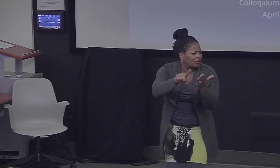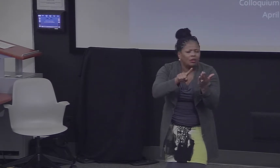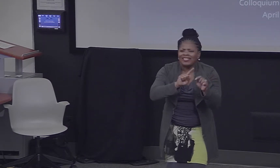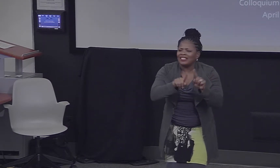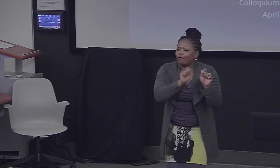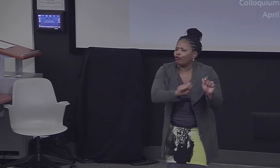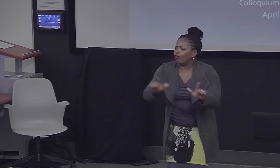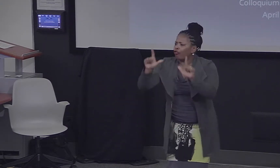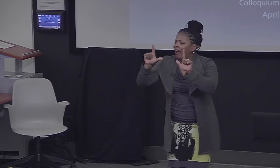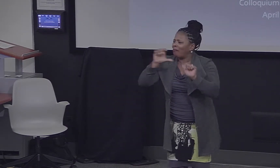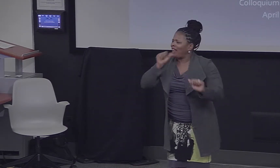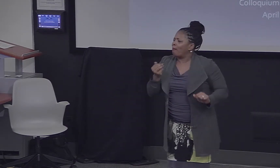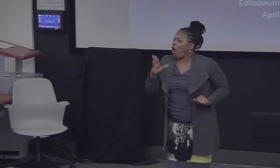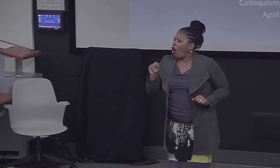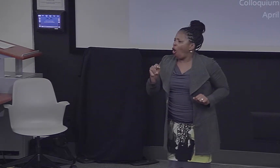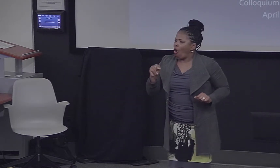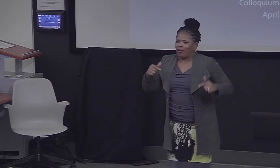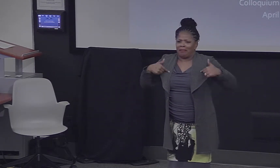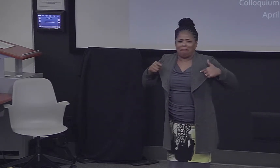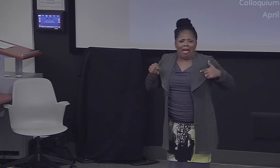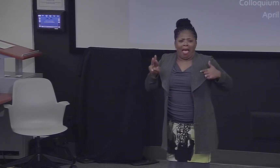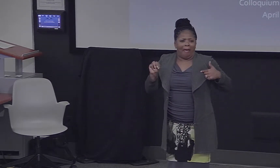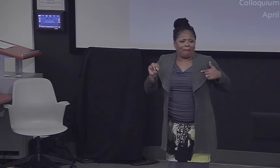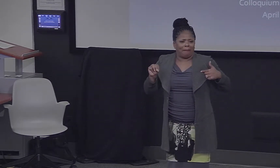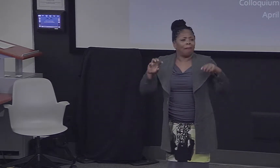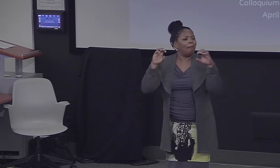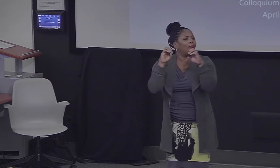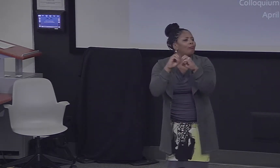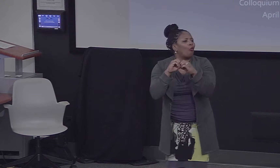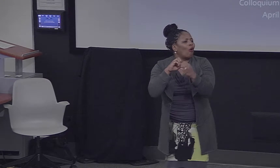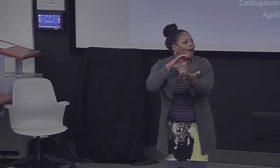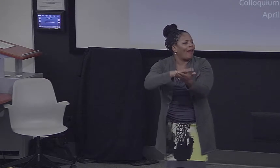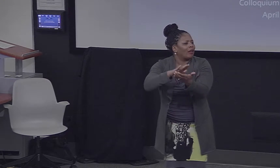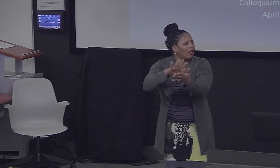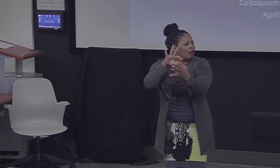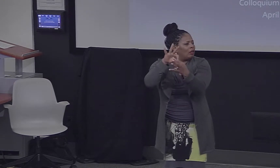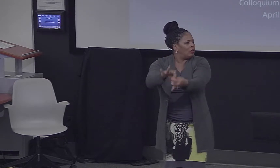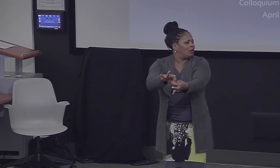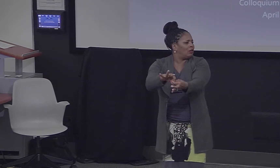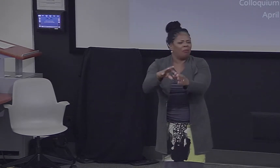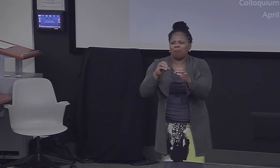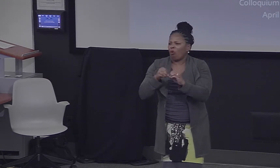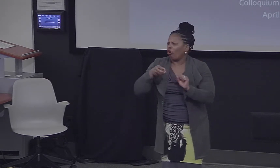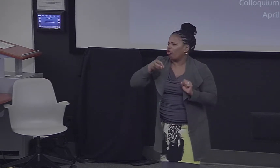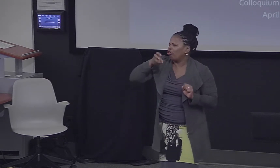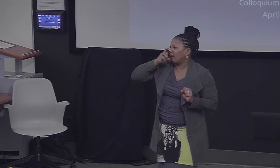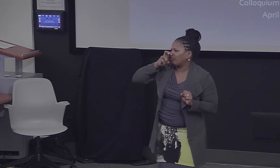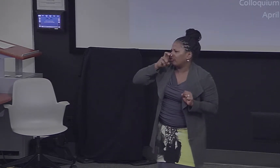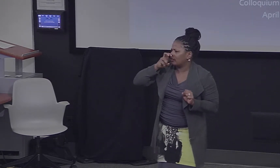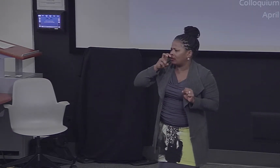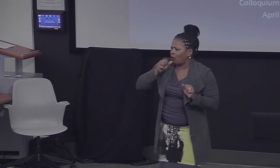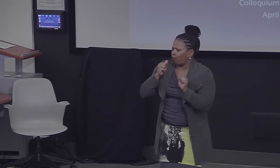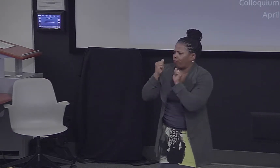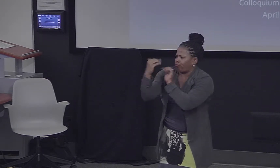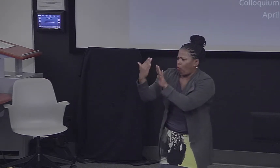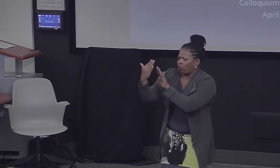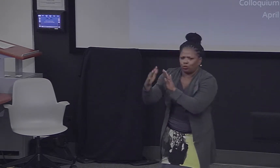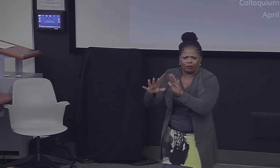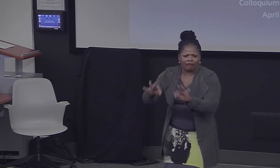more academically, and decided to do more of an exploration. It doesn't just come from me. Obviously, I